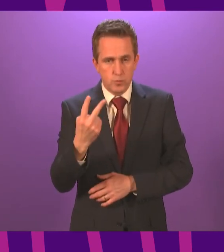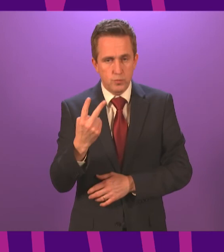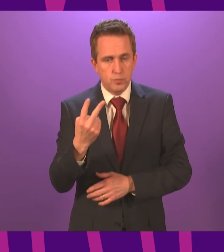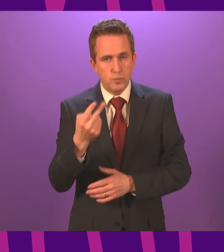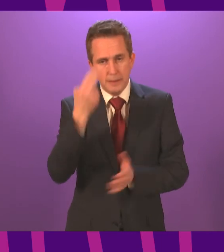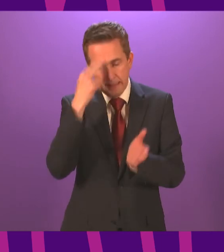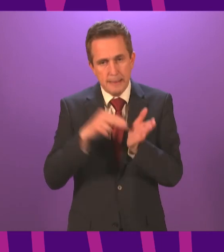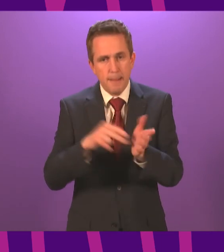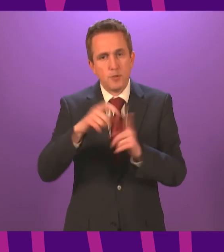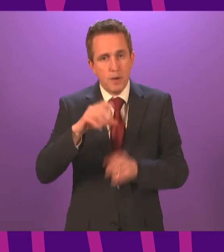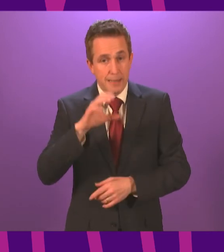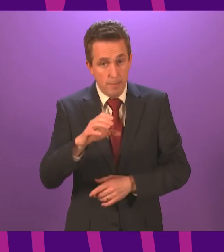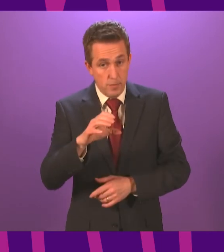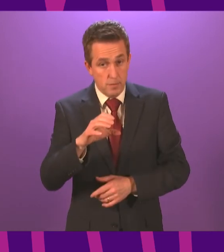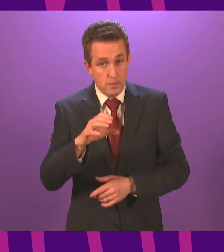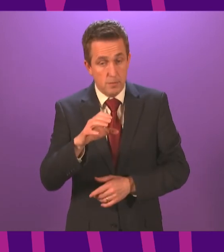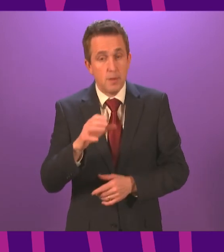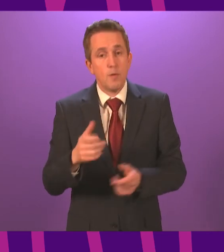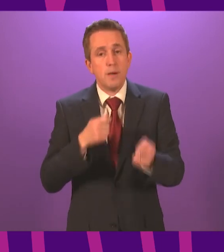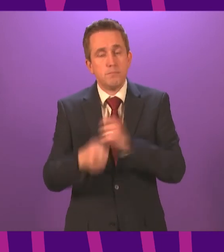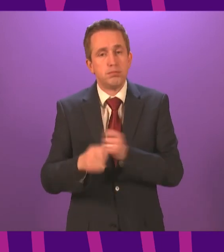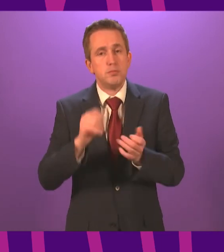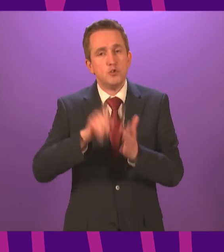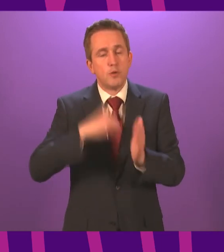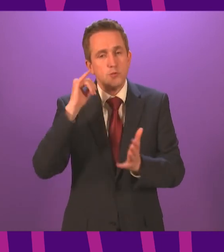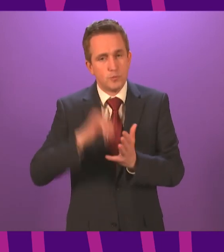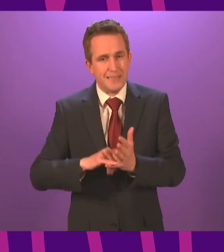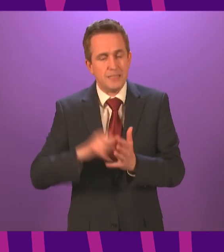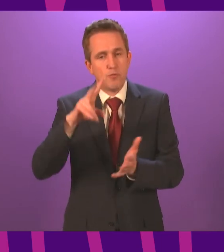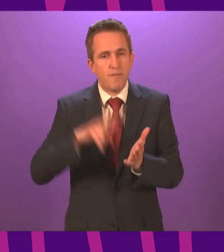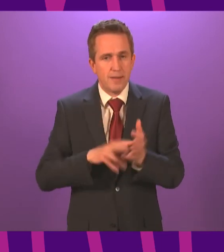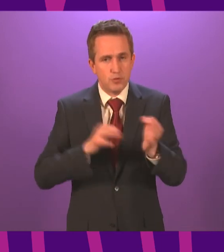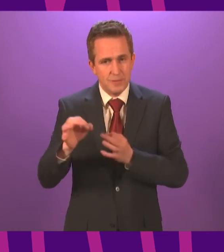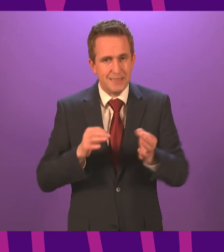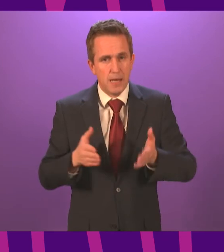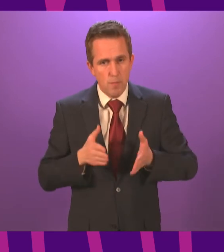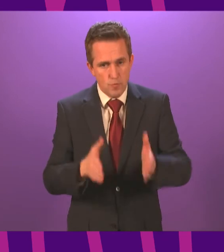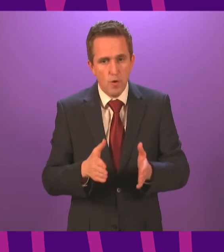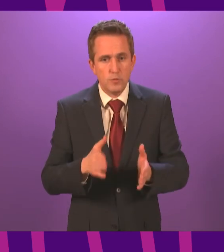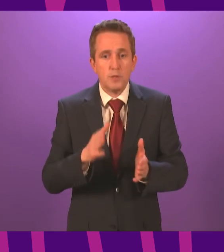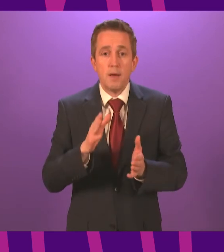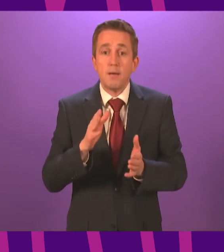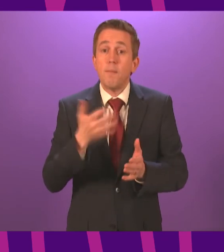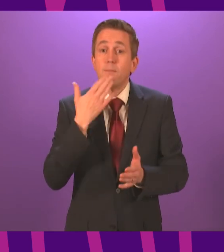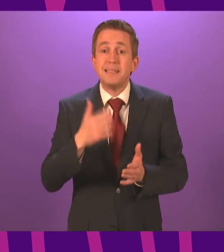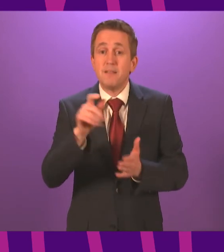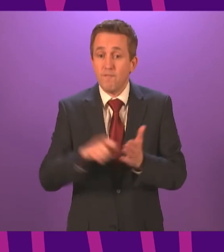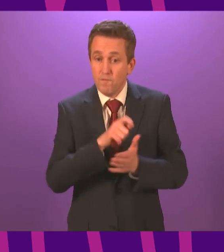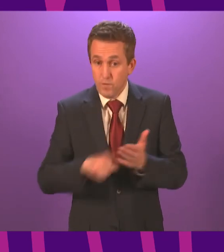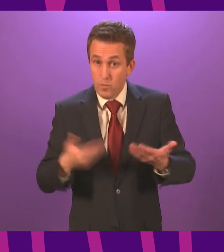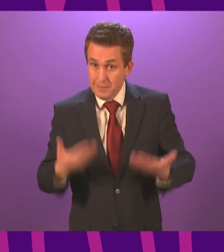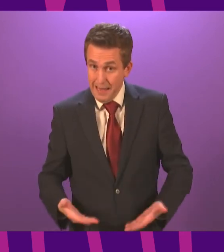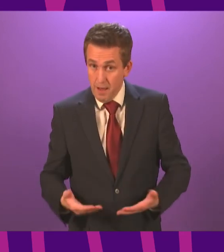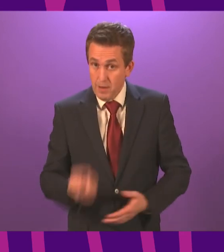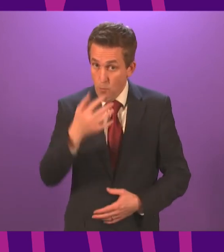Cameron, which seeks to amend motion in the name of John Swinney on coronavirus, Scotland's strategic approach, be agreed, and members may cast their votes now. This is a